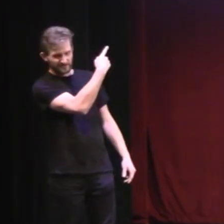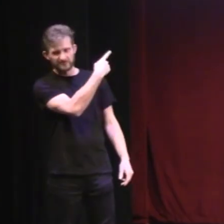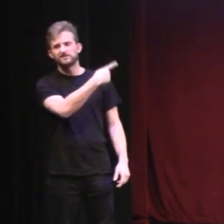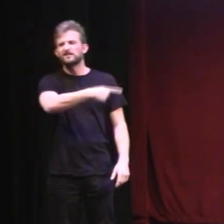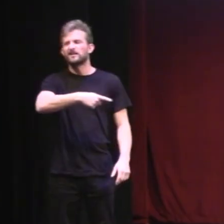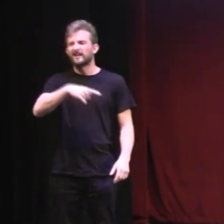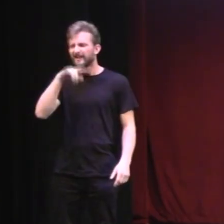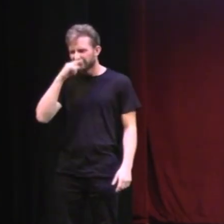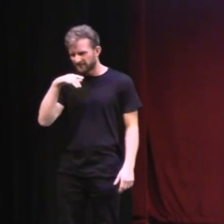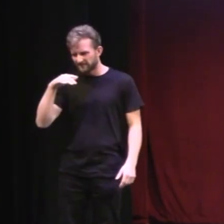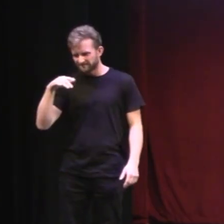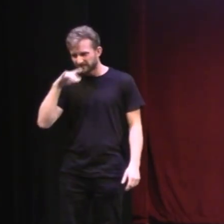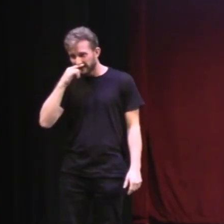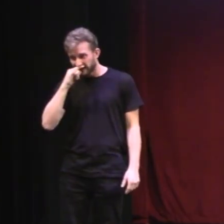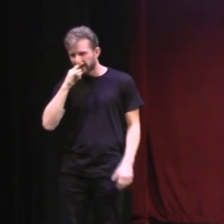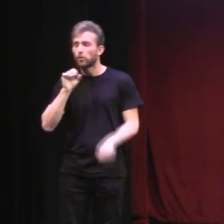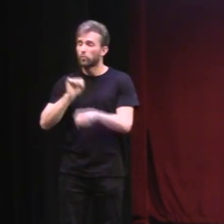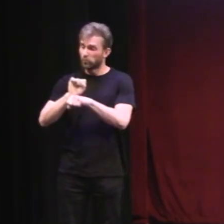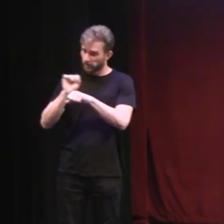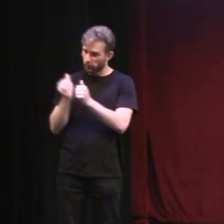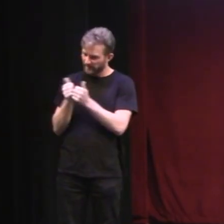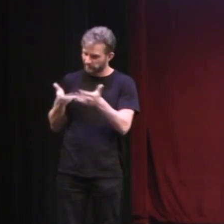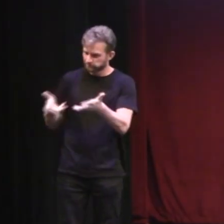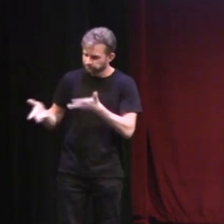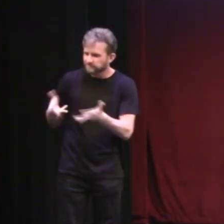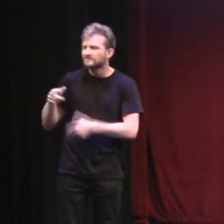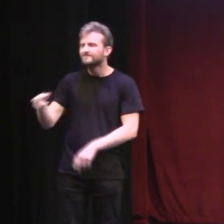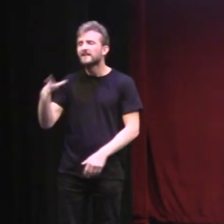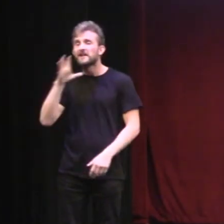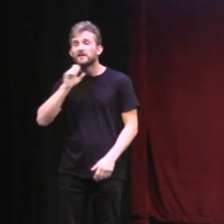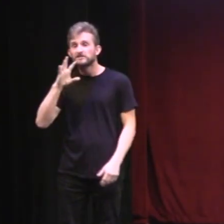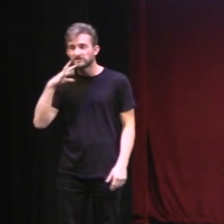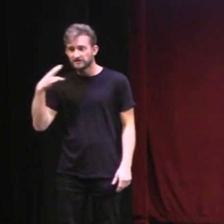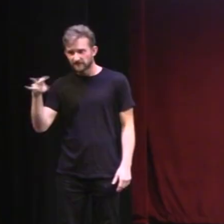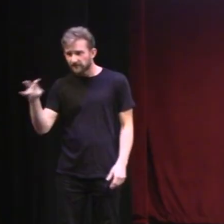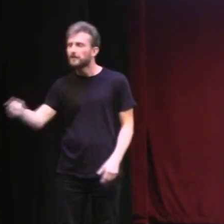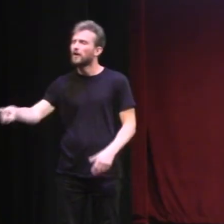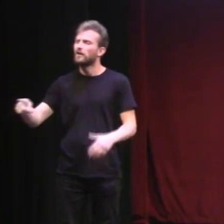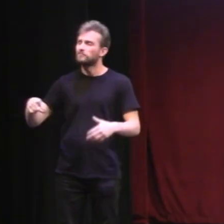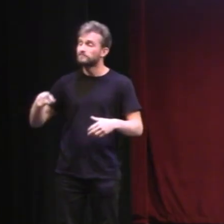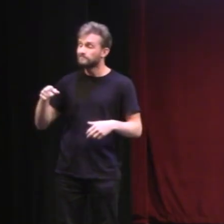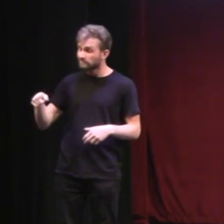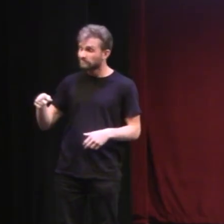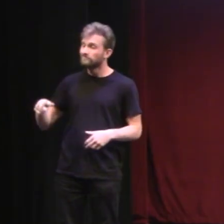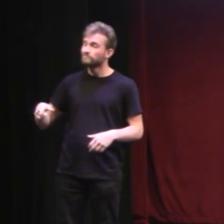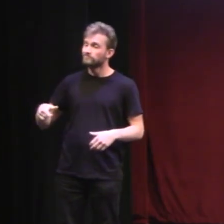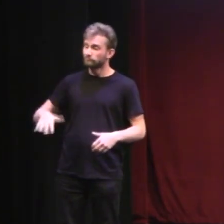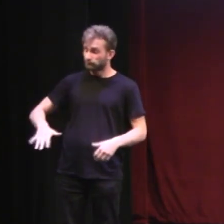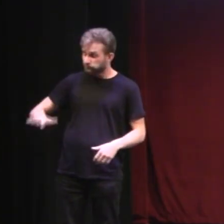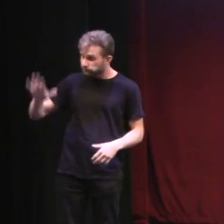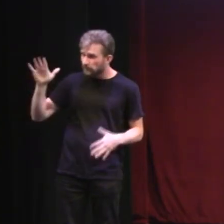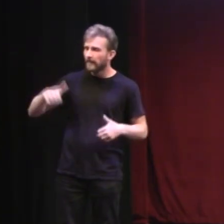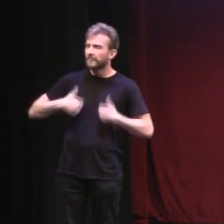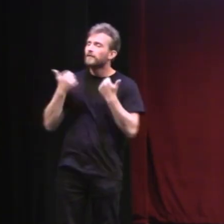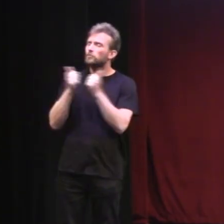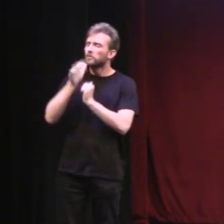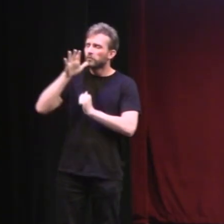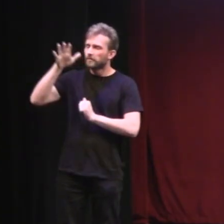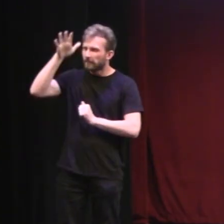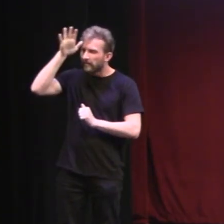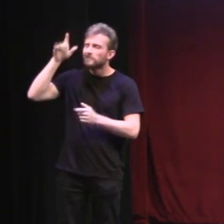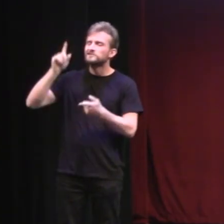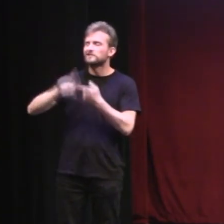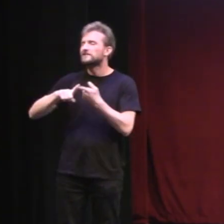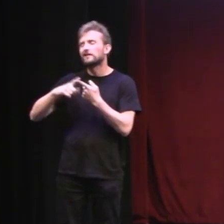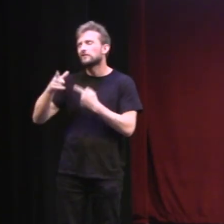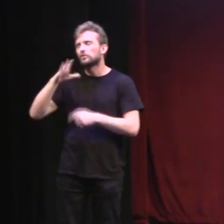17, they lived with their grandparents until they were too old to care for her, and she ended up in foster care because her